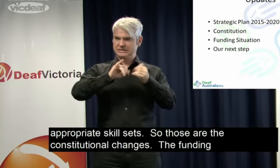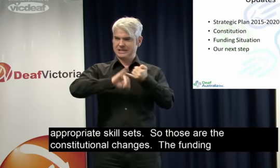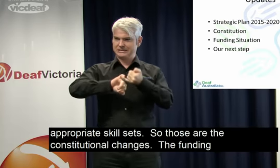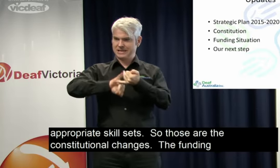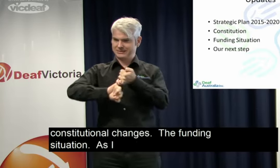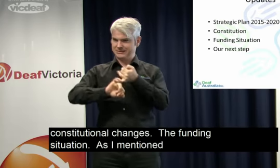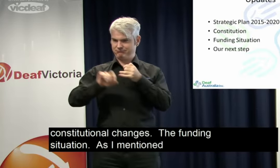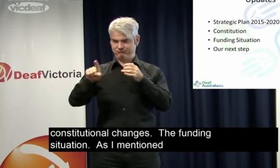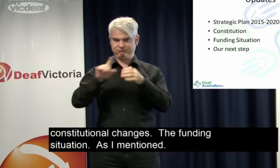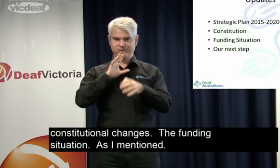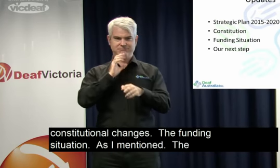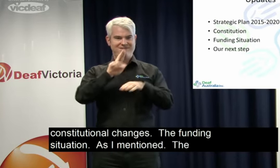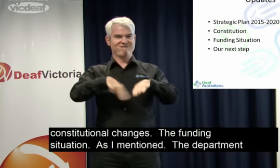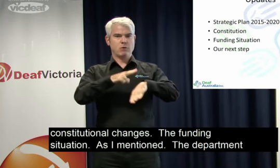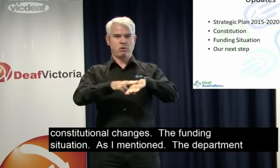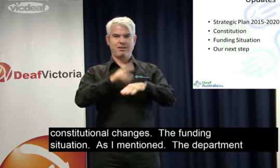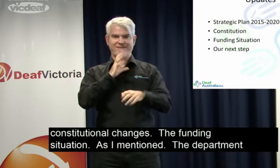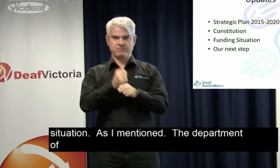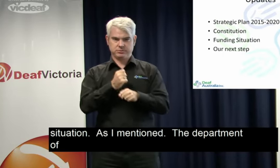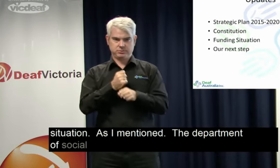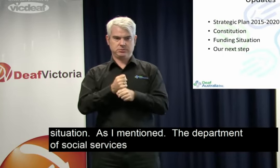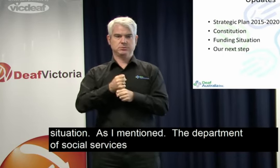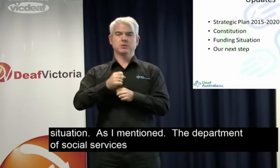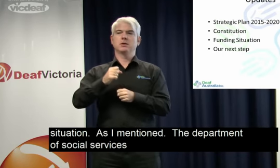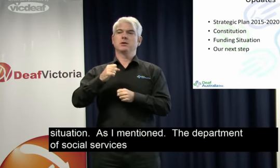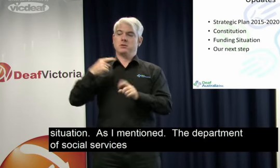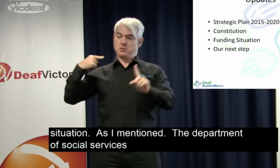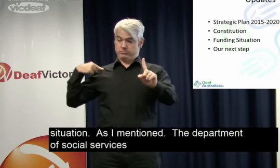Services, DSS, the federal government,